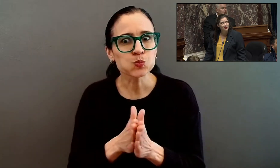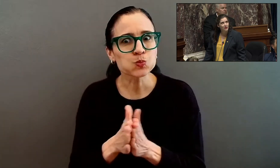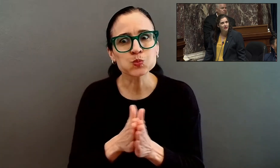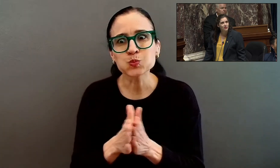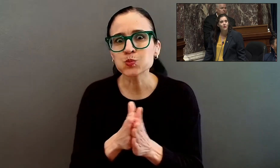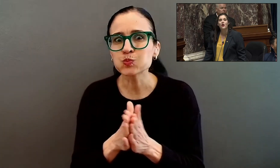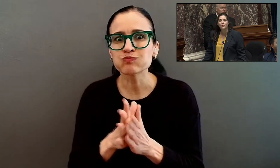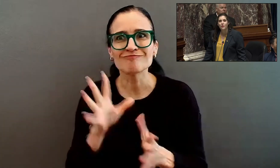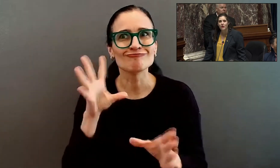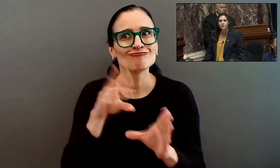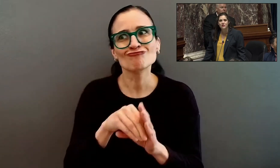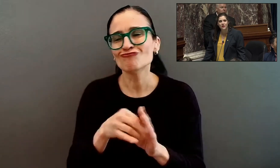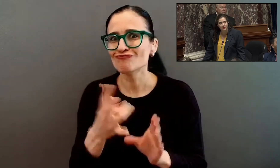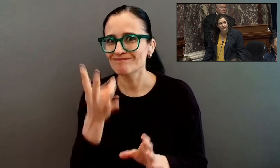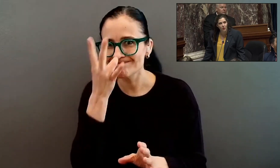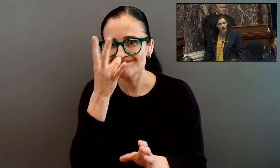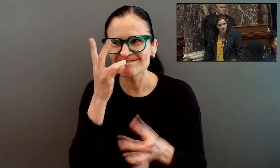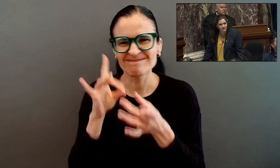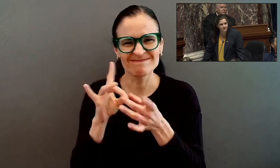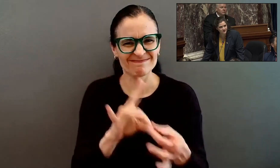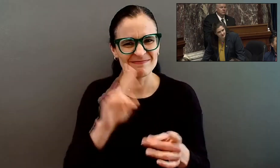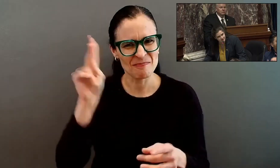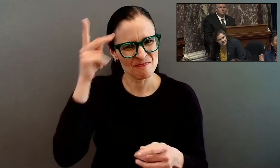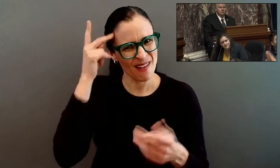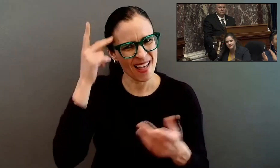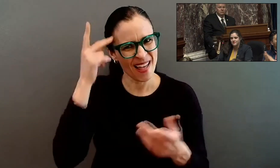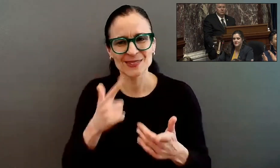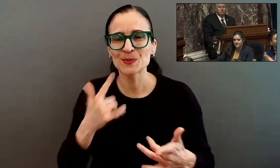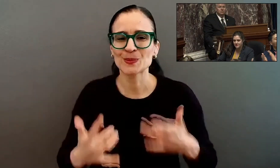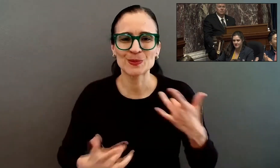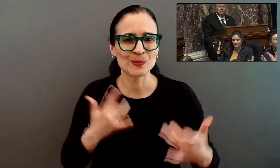here for question period. So will the House please make them feel welcome?